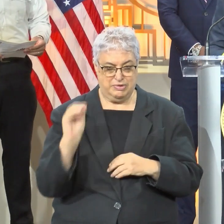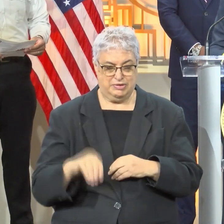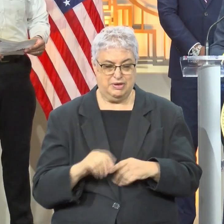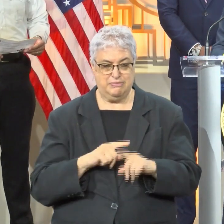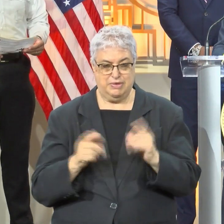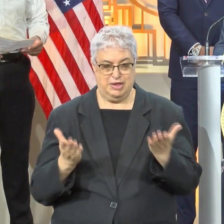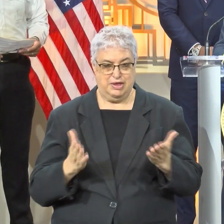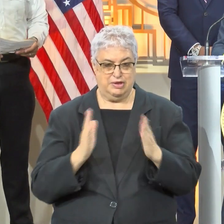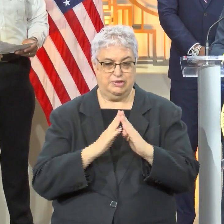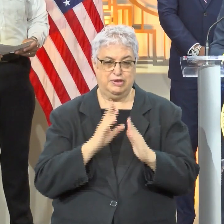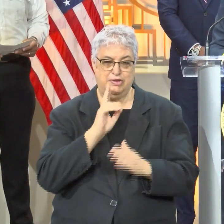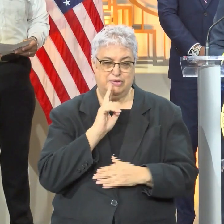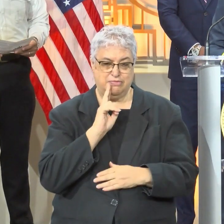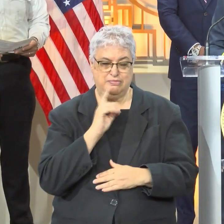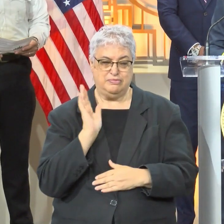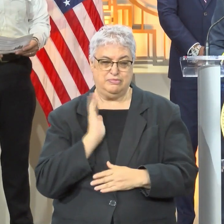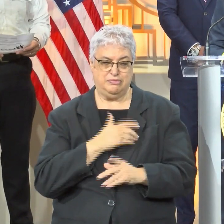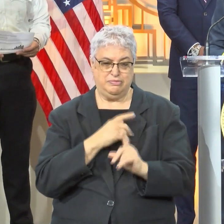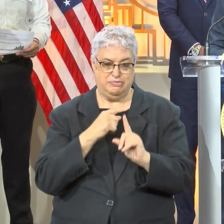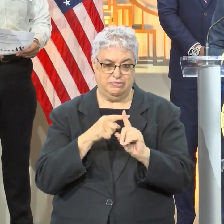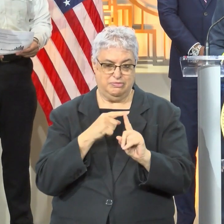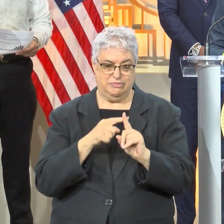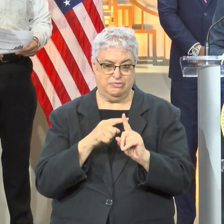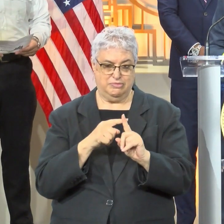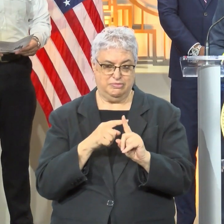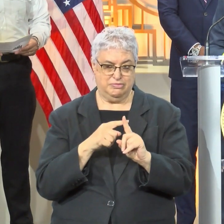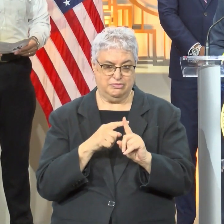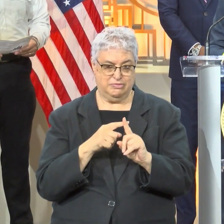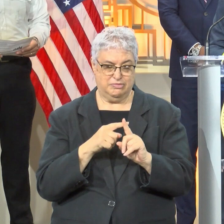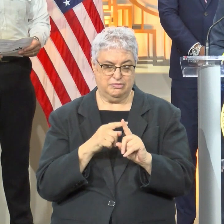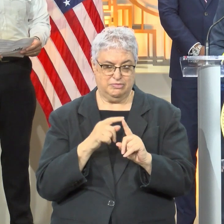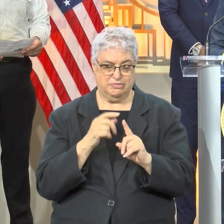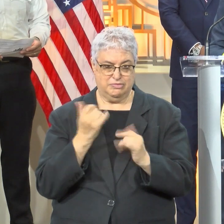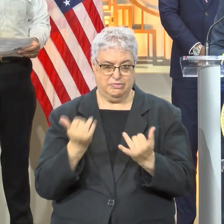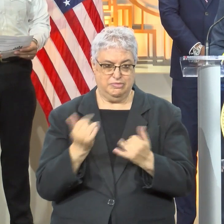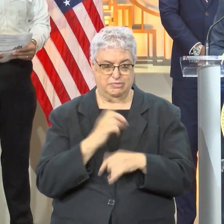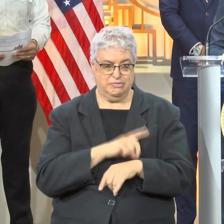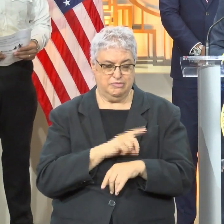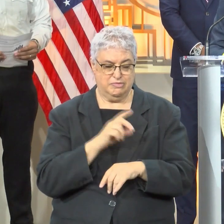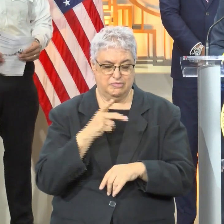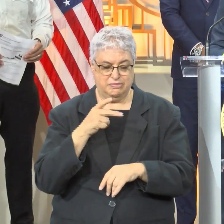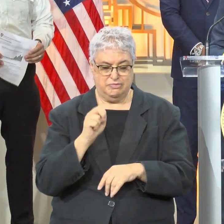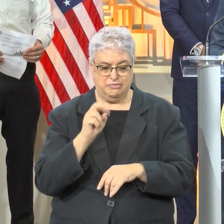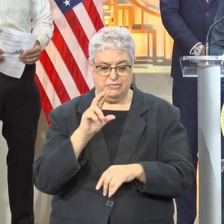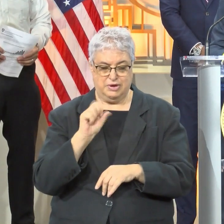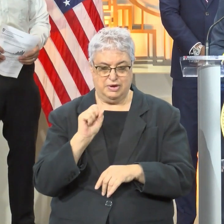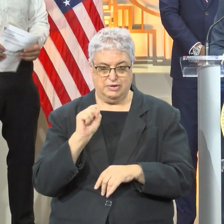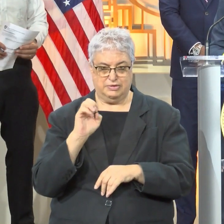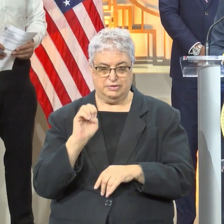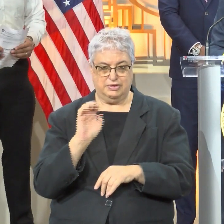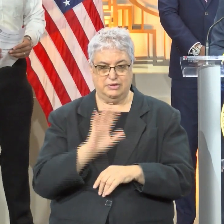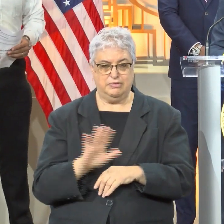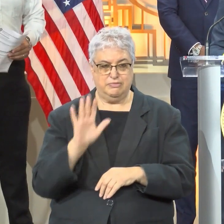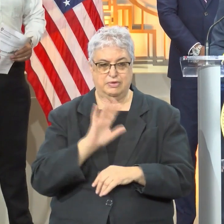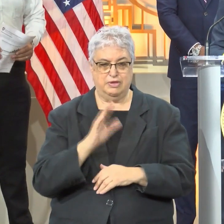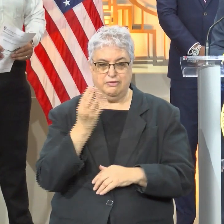But in the city of Houston, our positivity rate as of, I think today, and Dr. Persse can correct me, is right